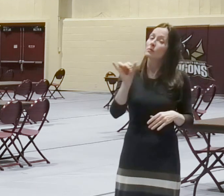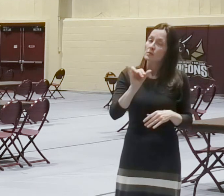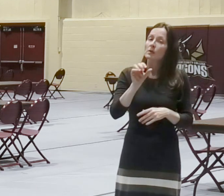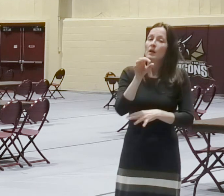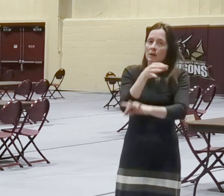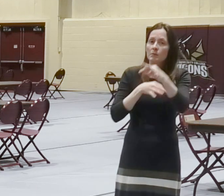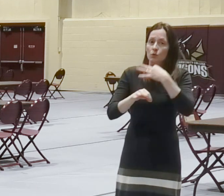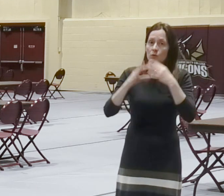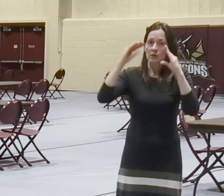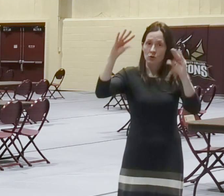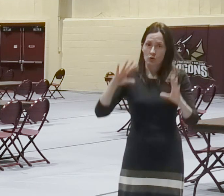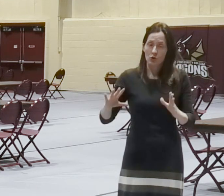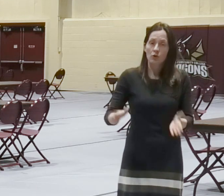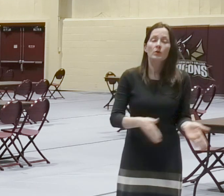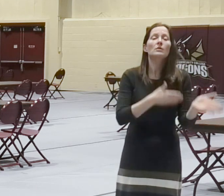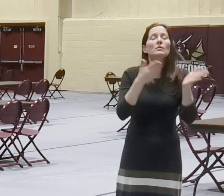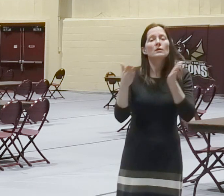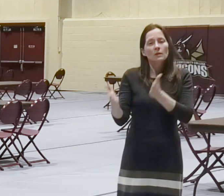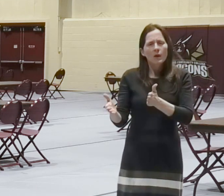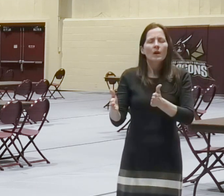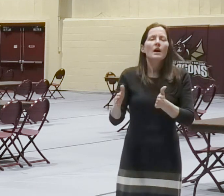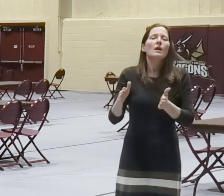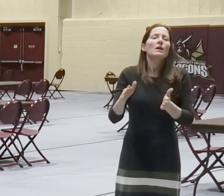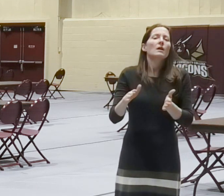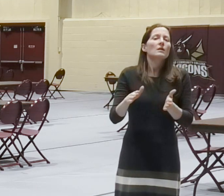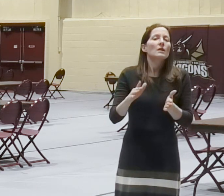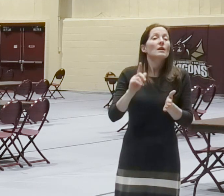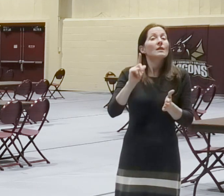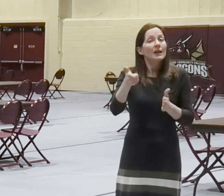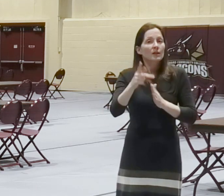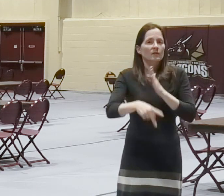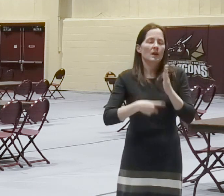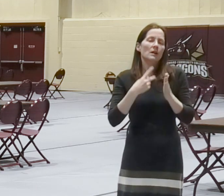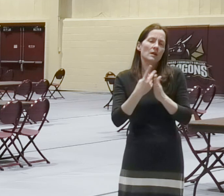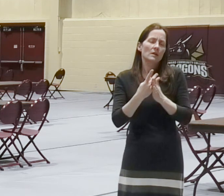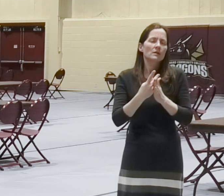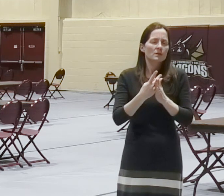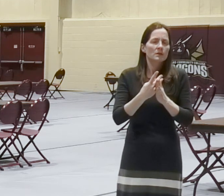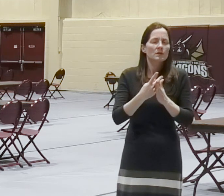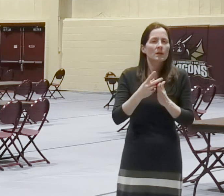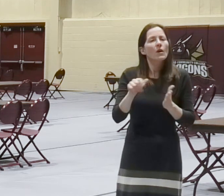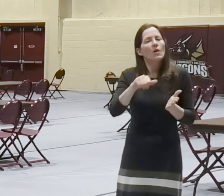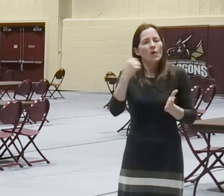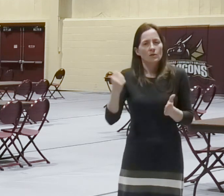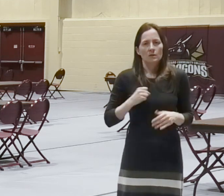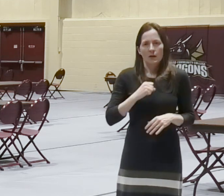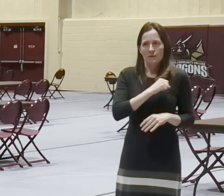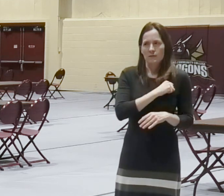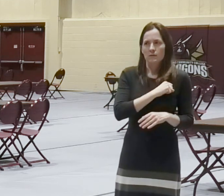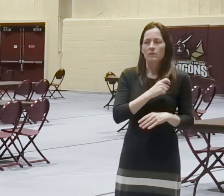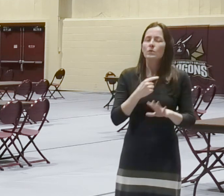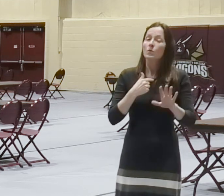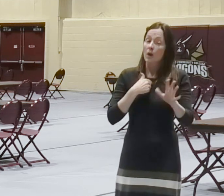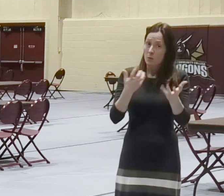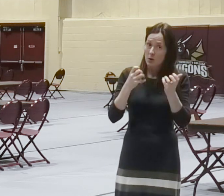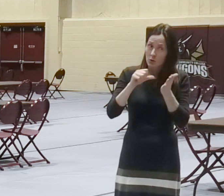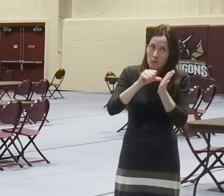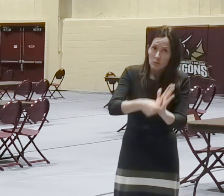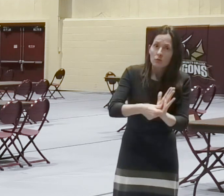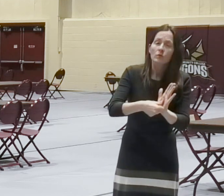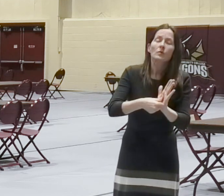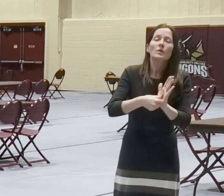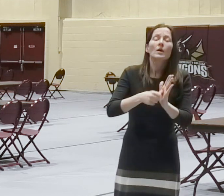4, all other non-school-based staff. I must reiterate that this plan and all plans moving forward will be